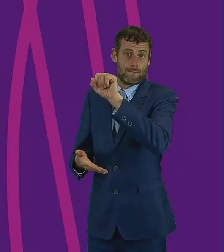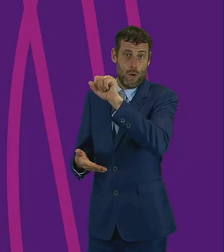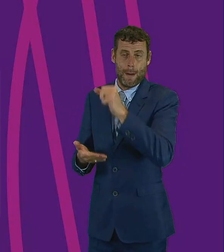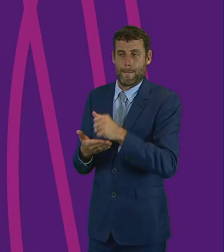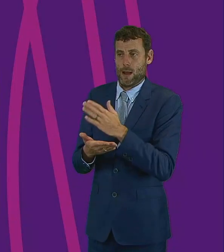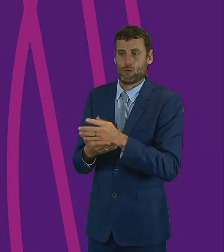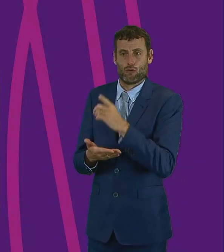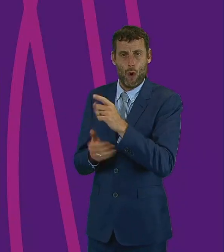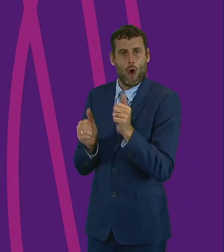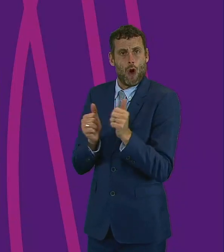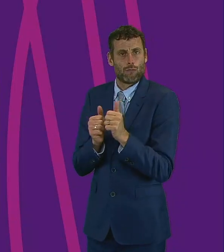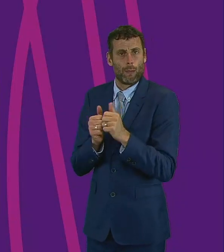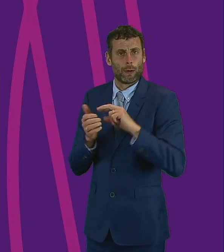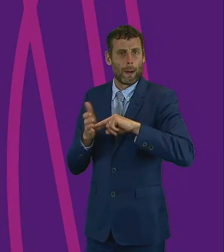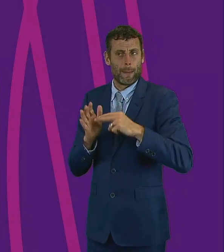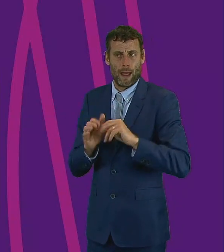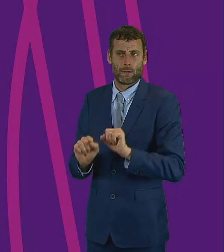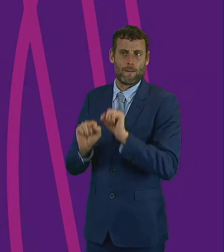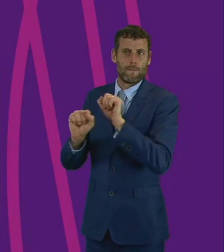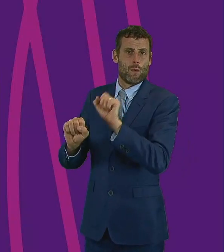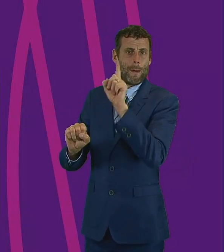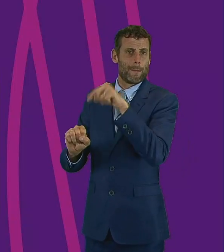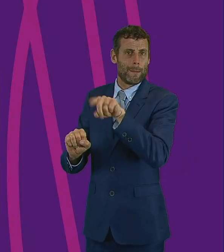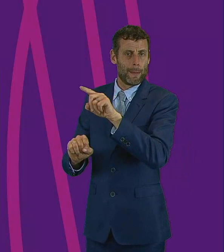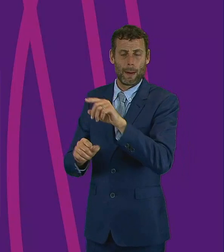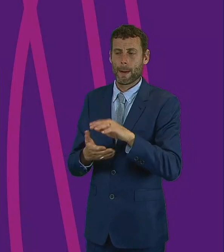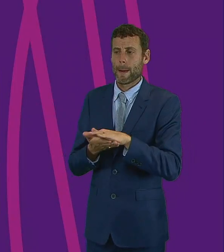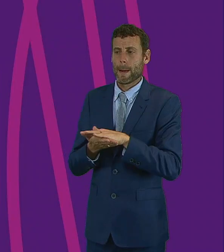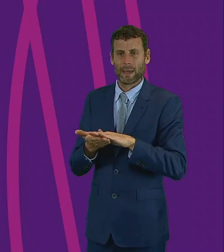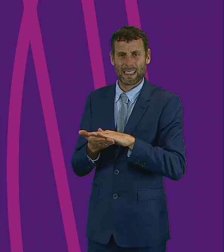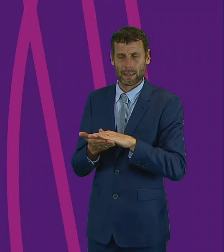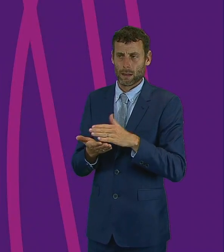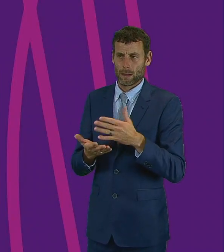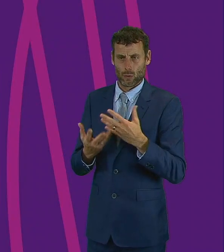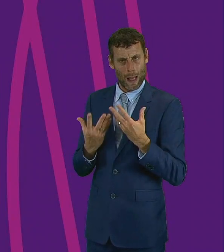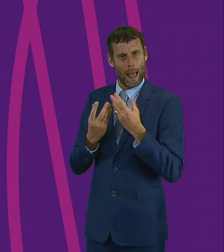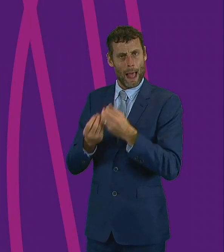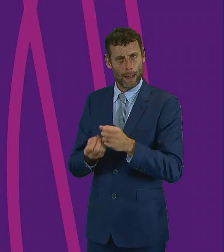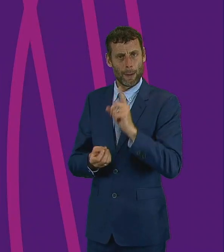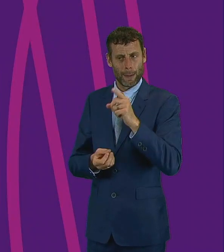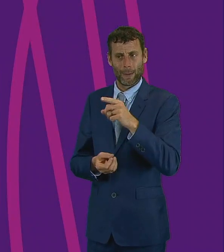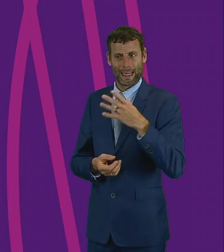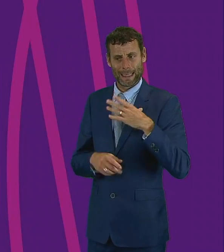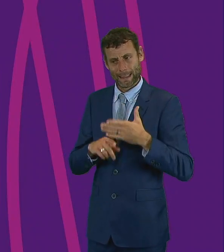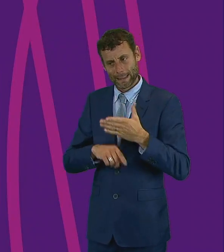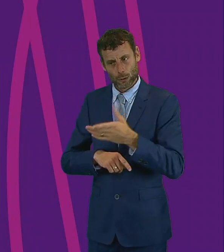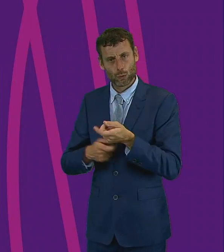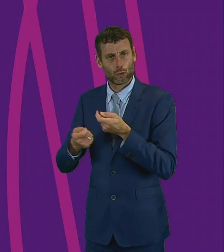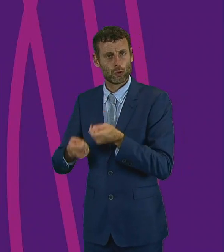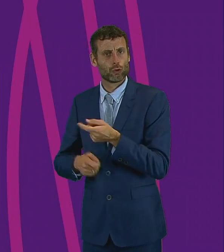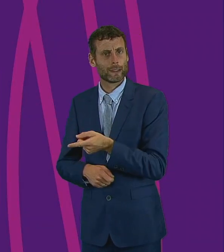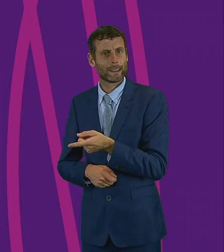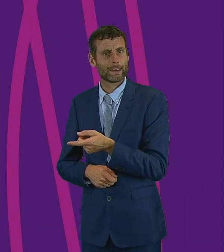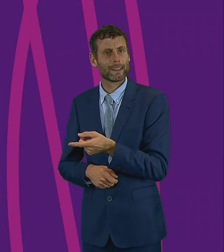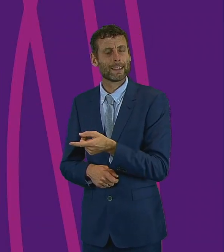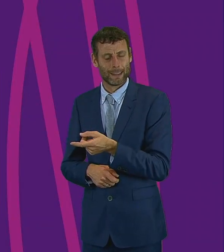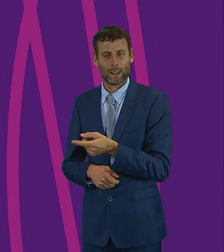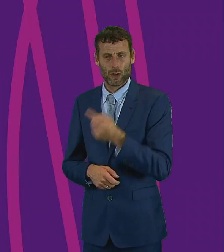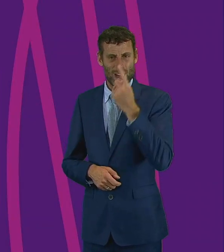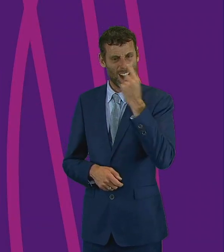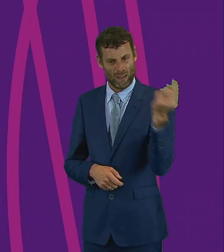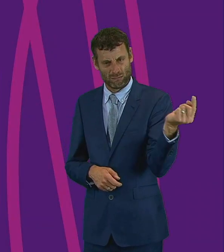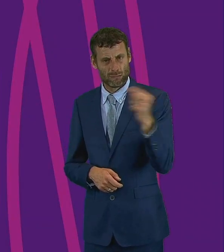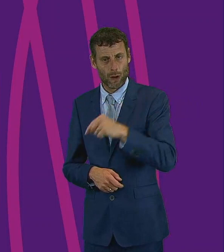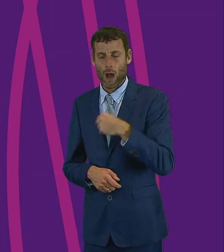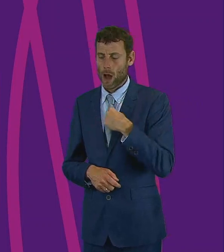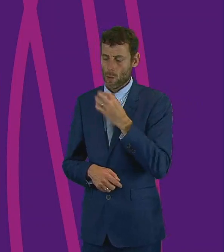that there are appropriate arrangements in place, but that don't make it more difficult for patients on the islands to get the treatment that they need. I'll ask